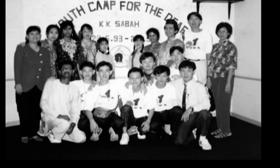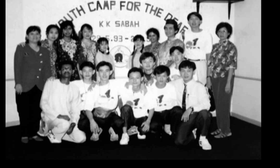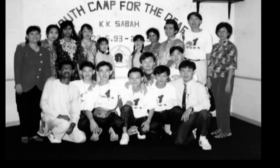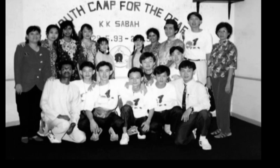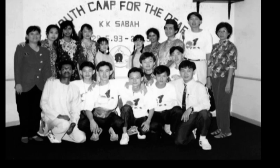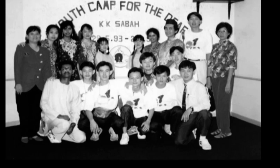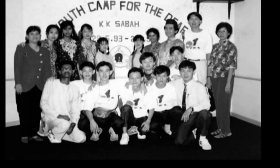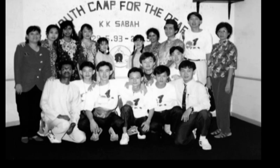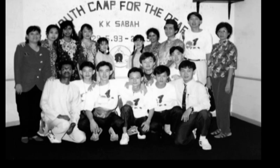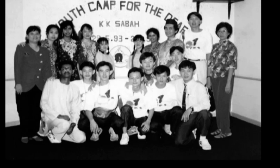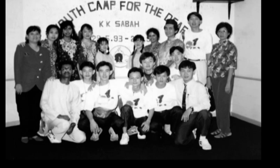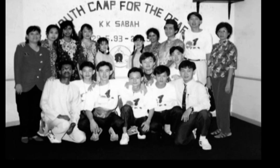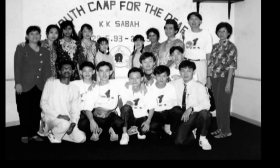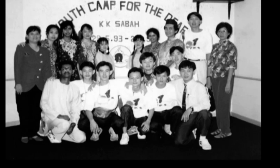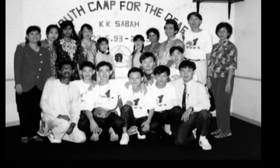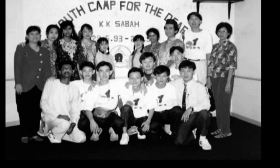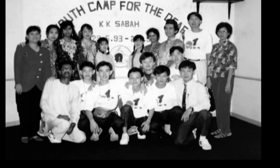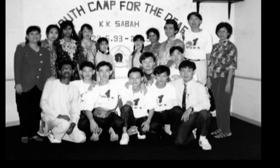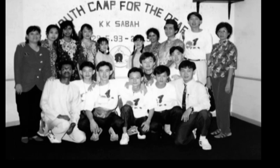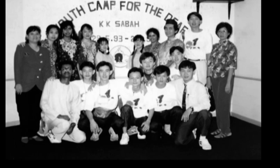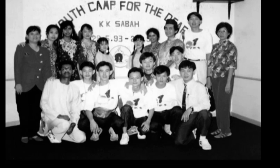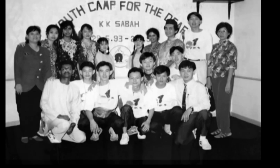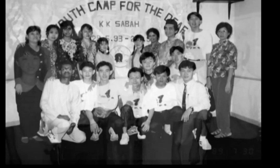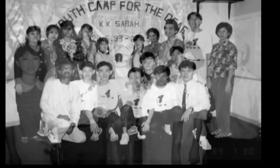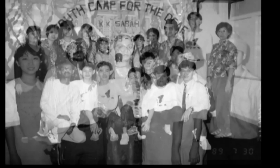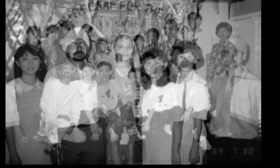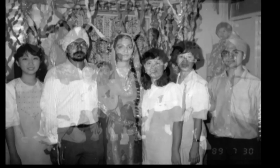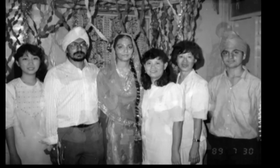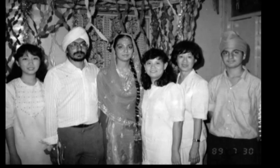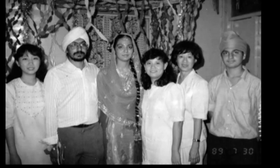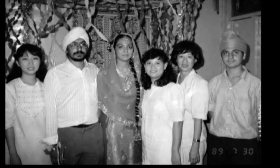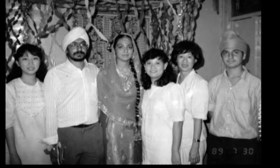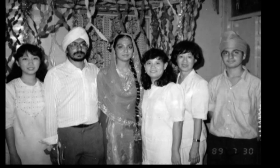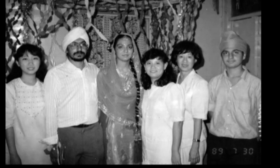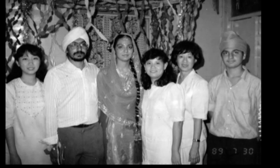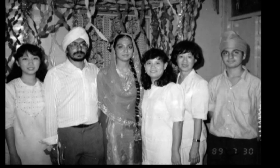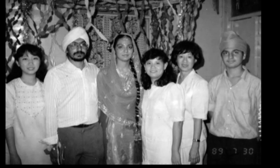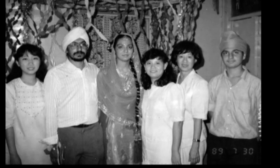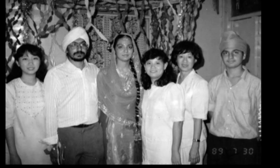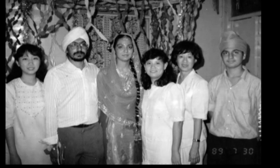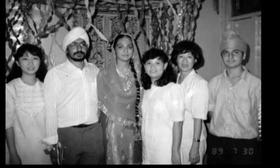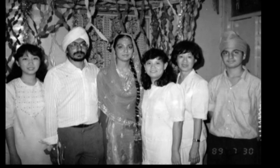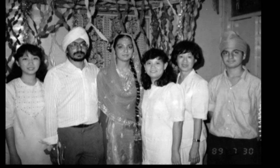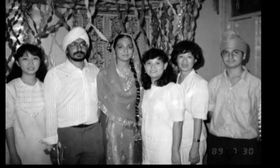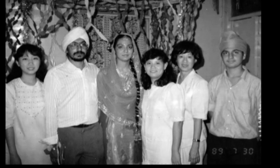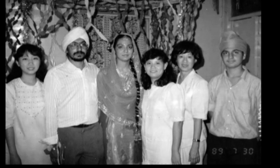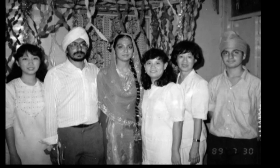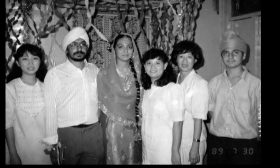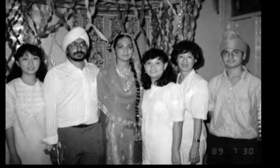are a wonderful kind of unity. A friend may get married in Penang and they would drive up all the way to go there. So,